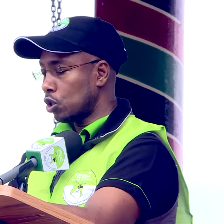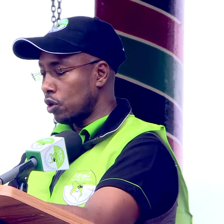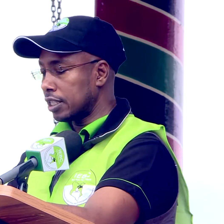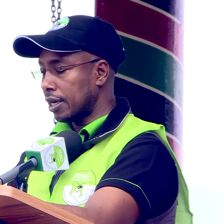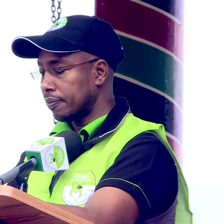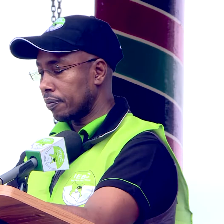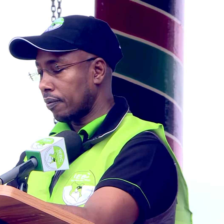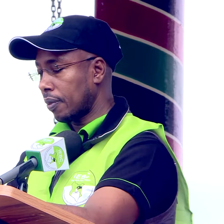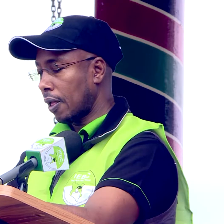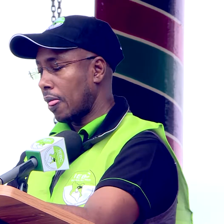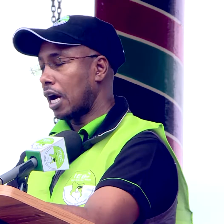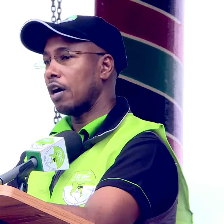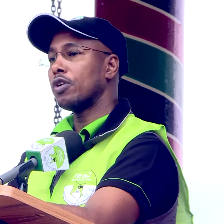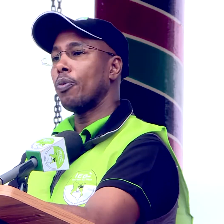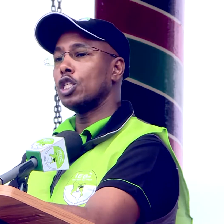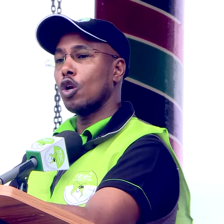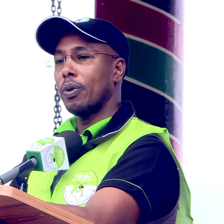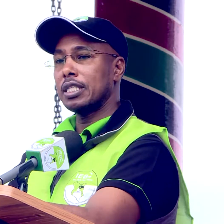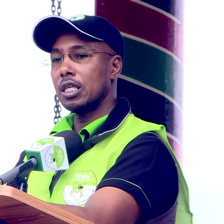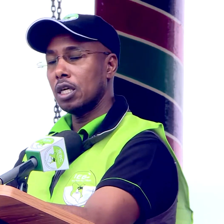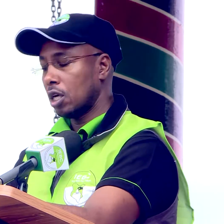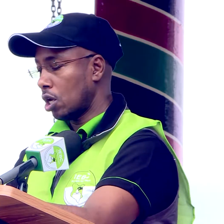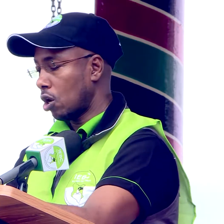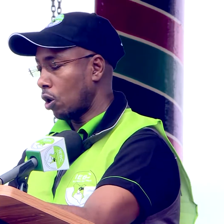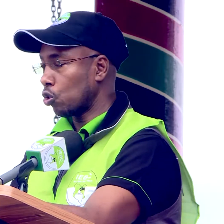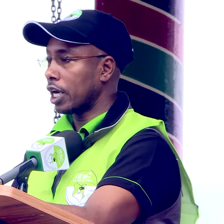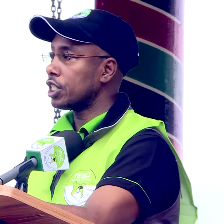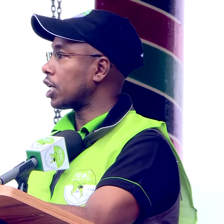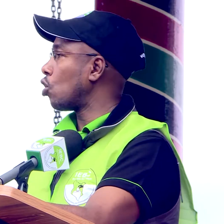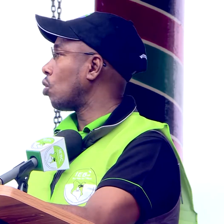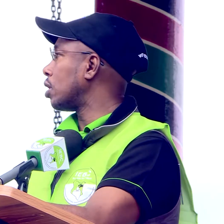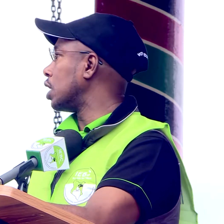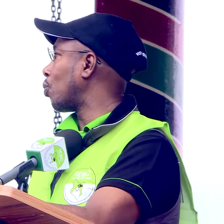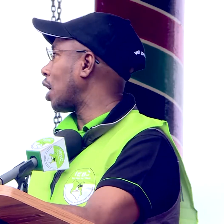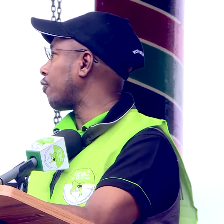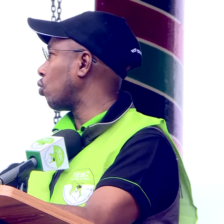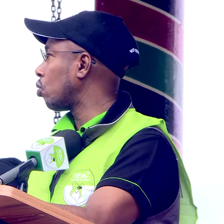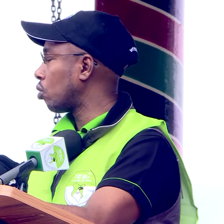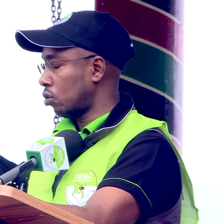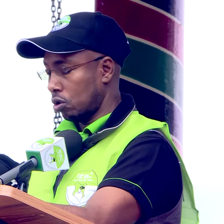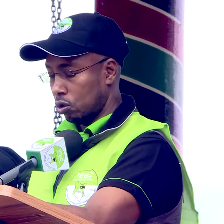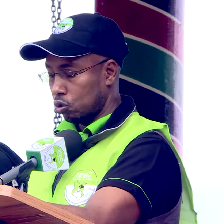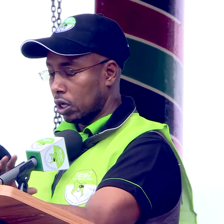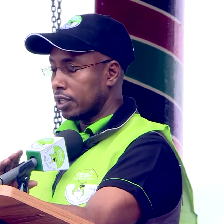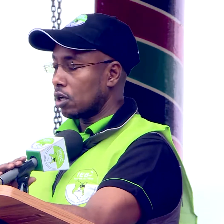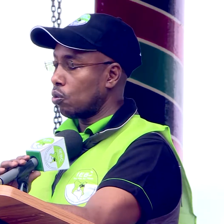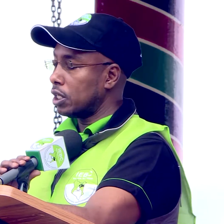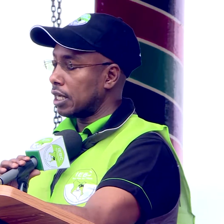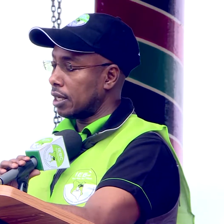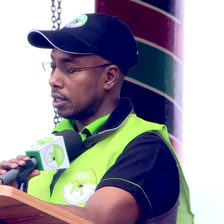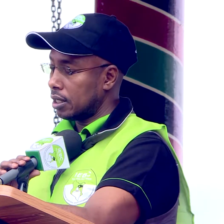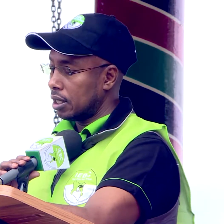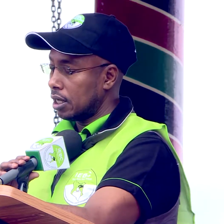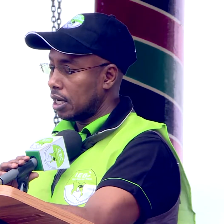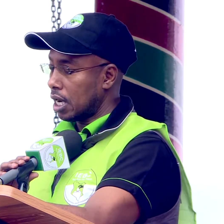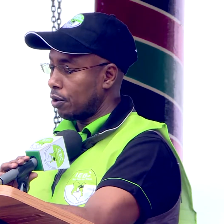wa watu wasiojiweza, alafu na political party watuongeleshe kidogo, ndipo alafu tutaweza